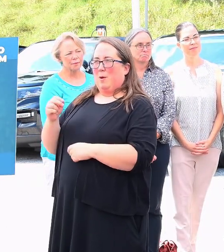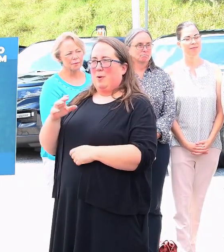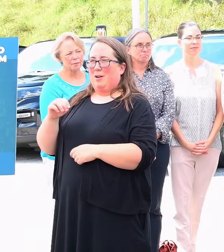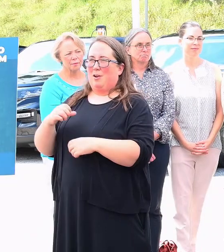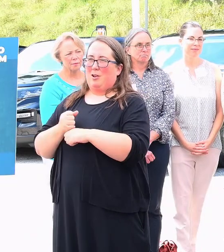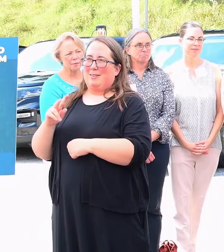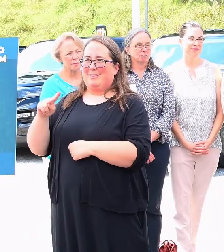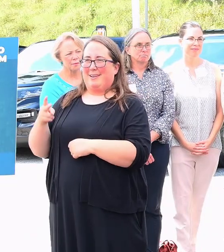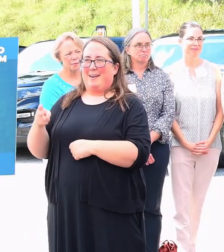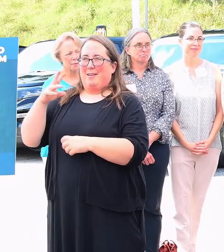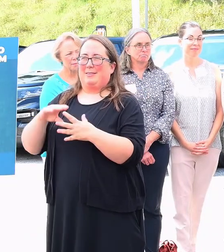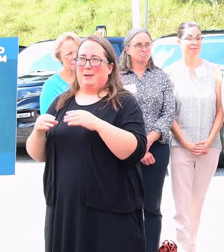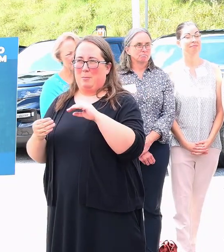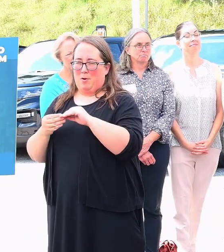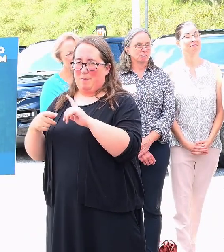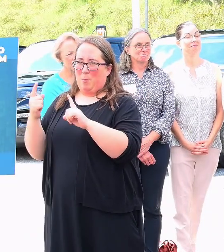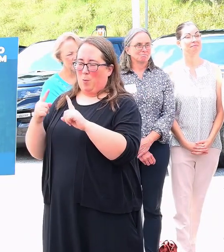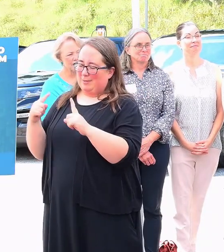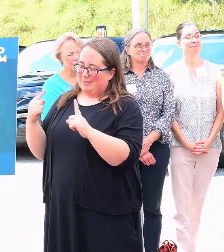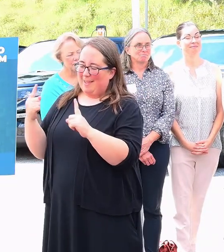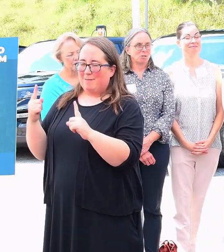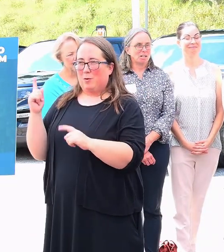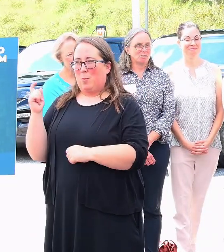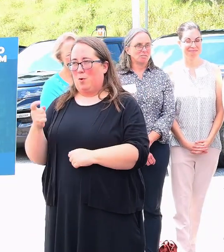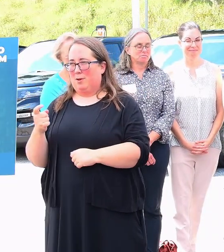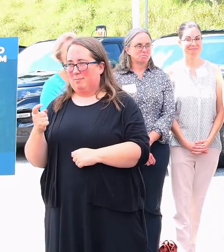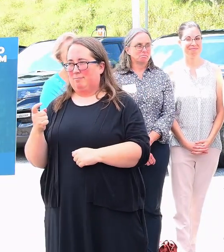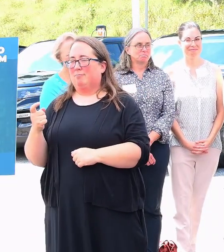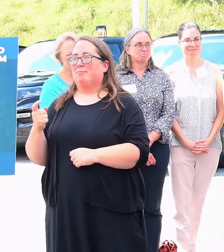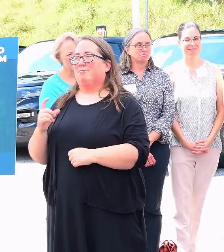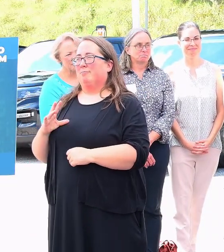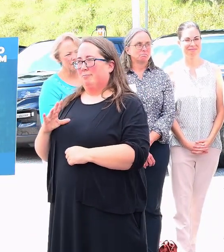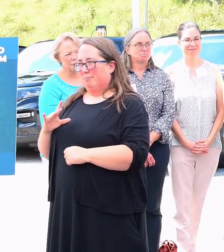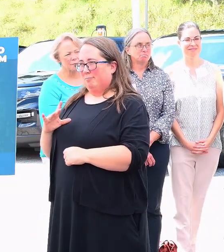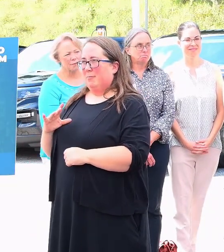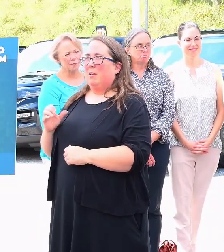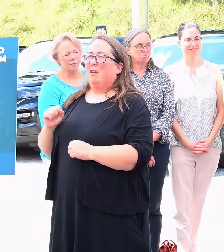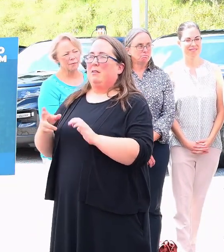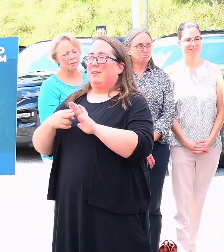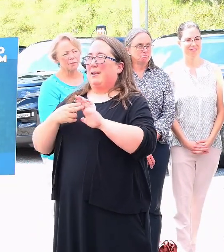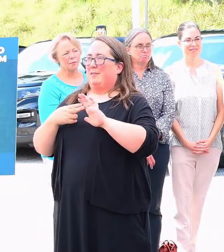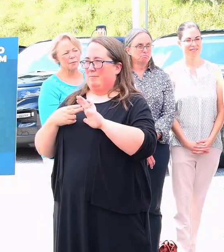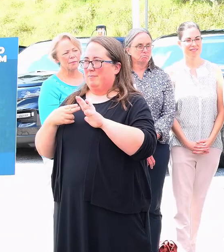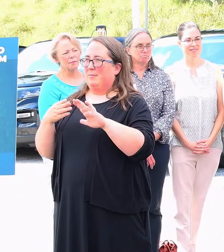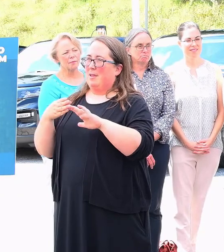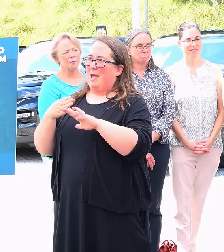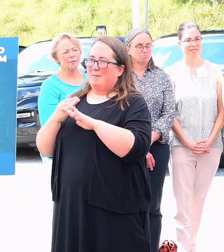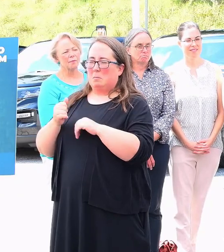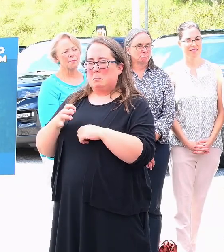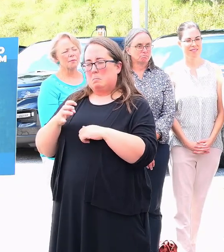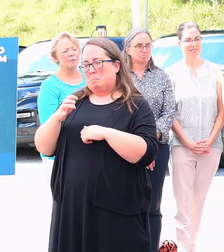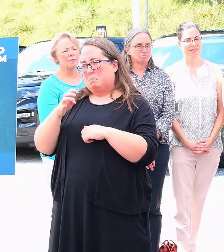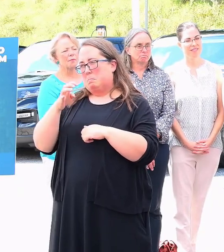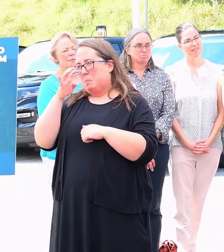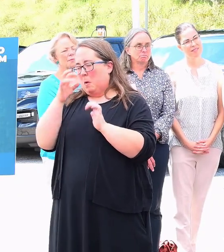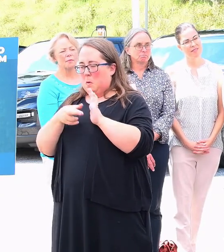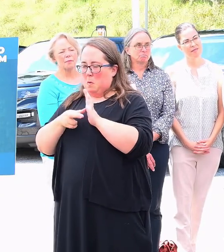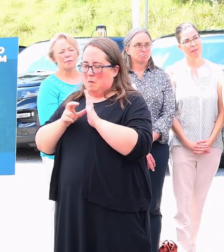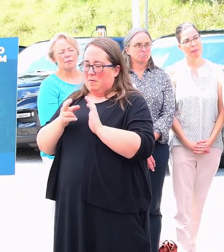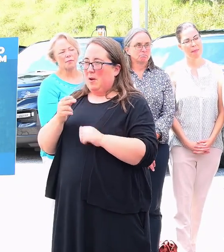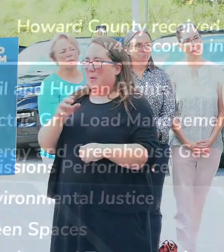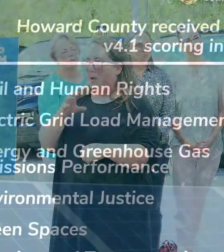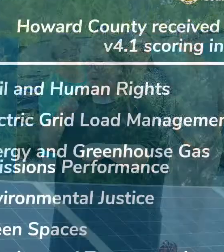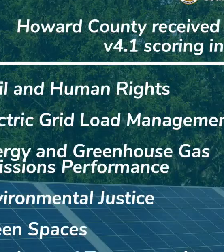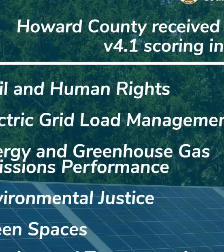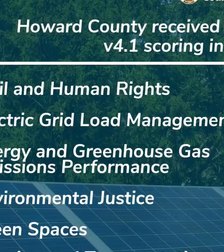second highest number of points ever awarded. The designation came after a rigorous review of Howard County in 40